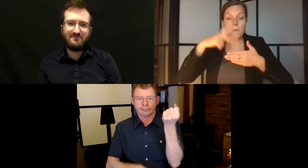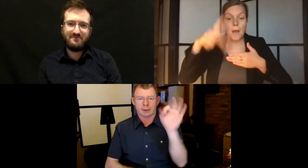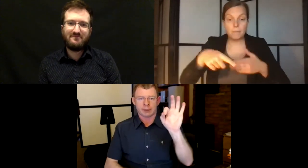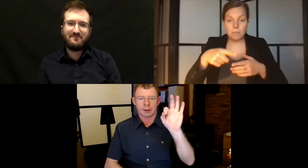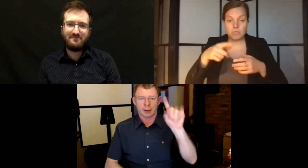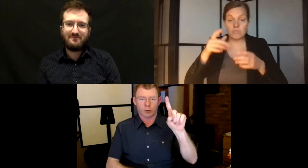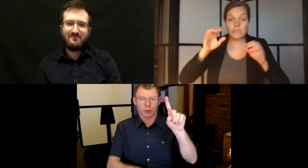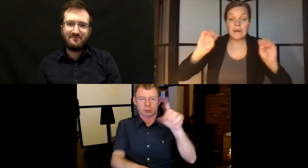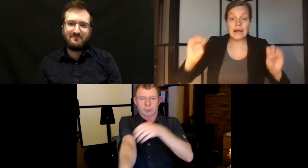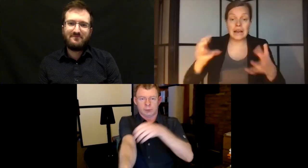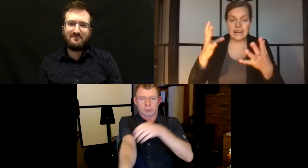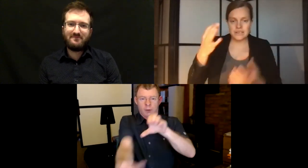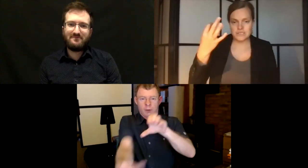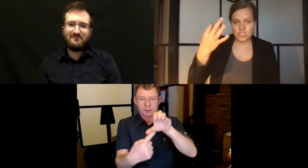The Deaf Empowerment Program